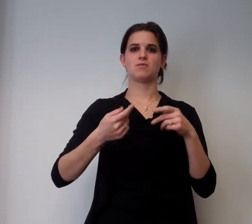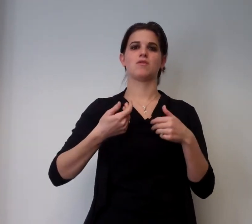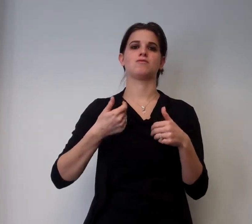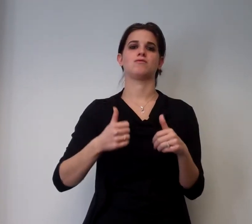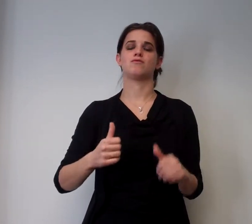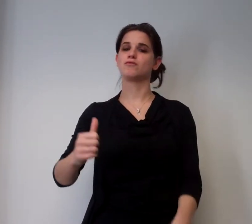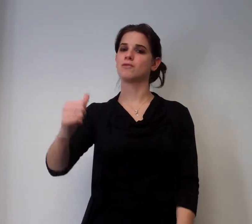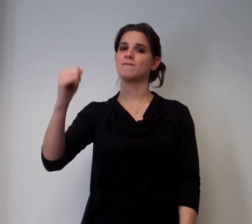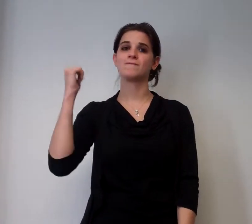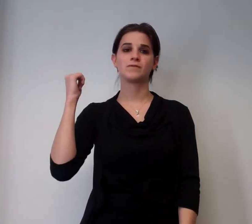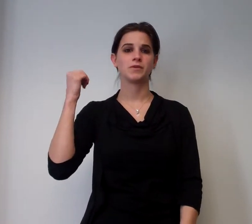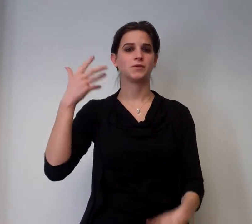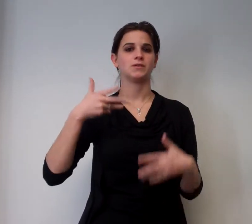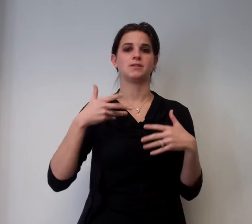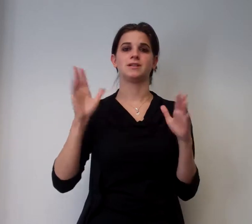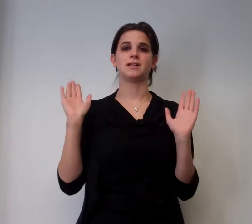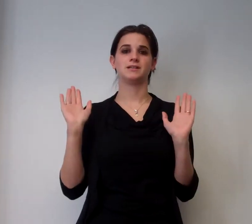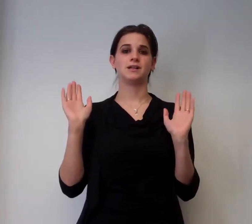lot of them, it was their only way to get to work, wasn't it?